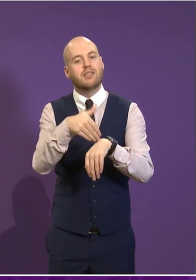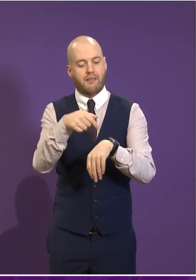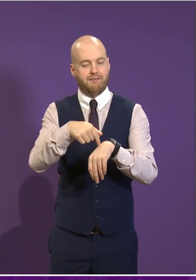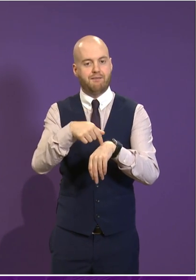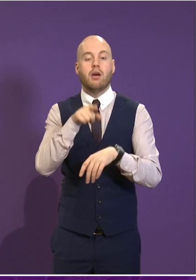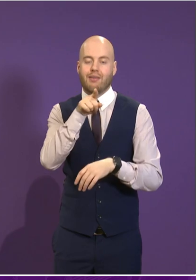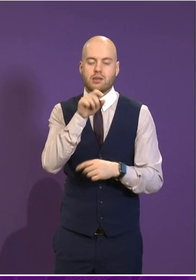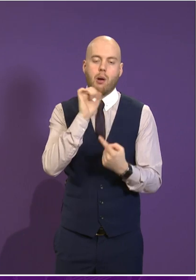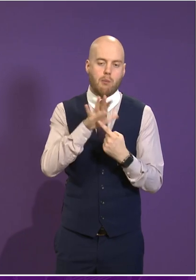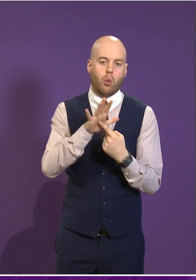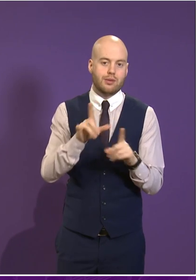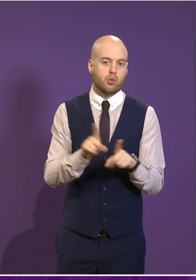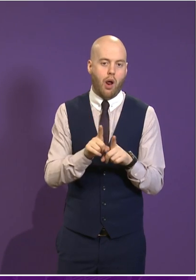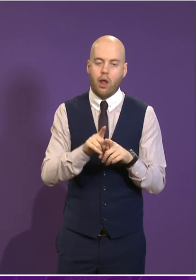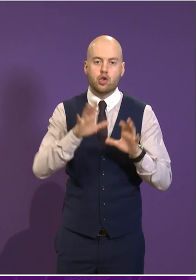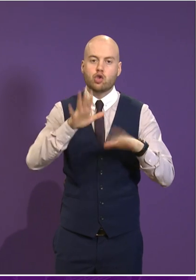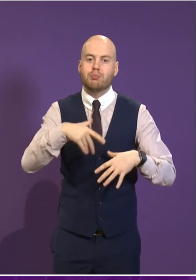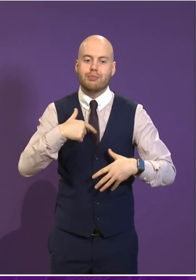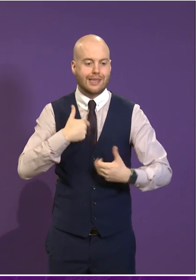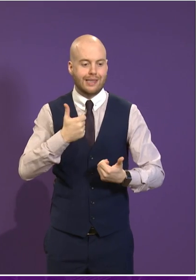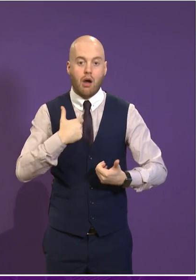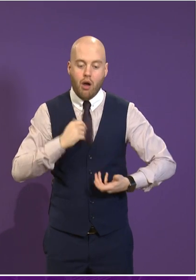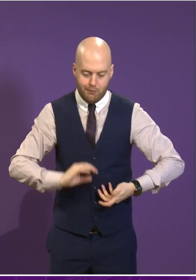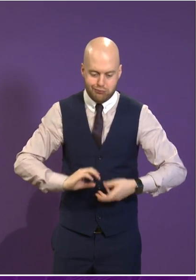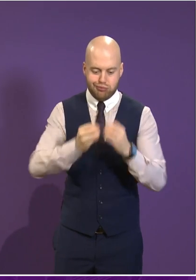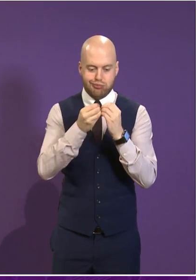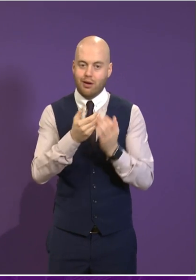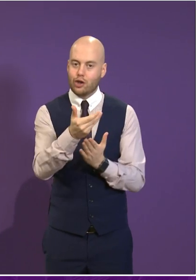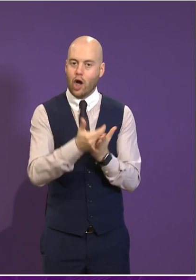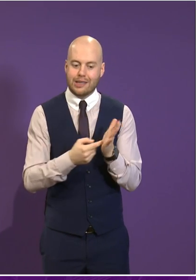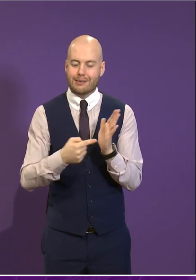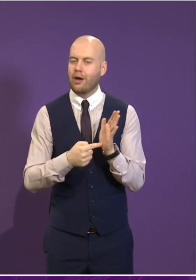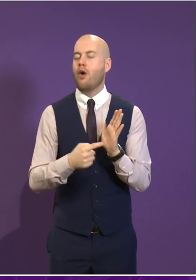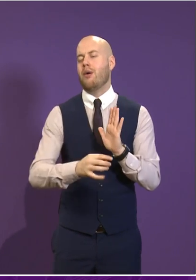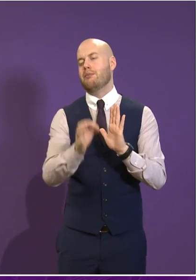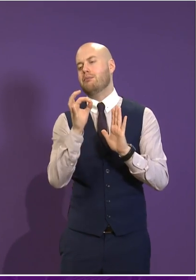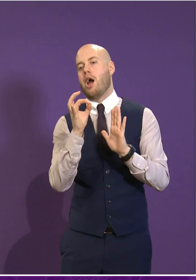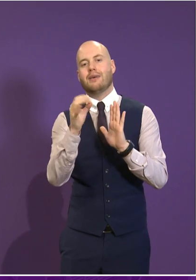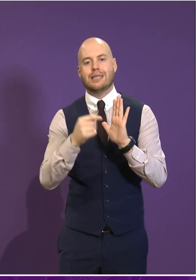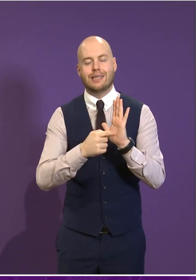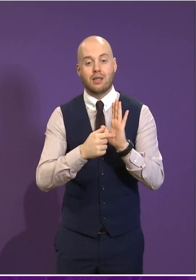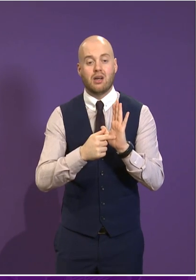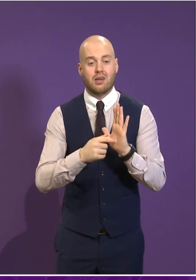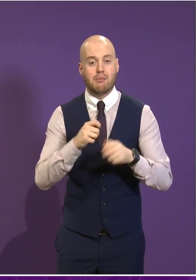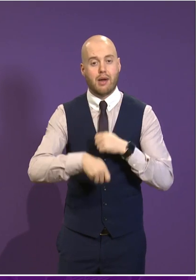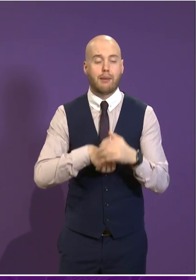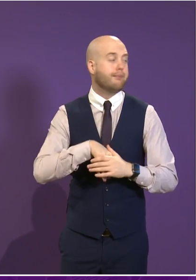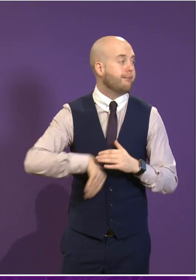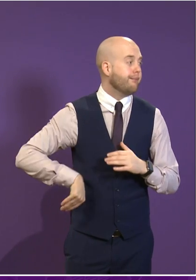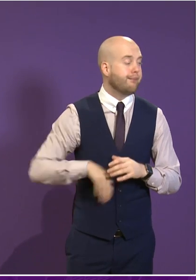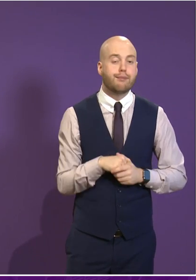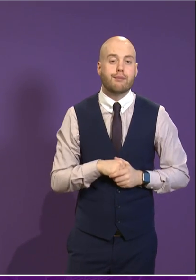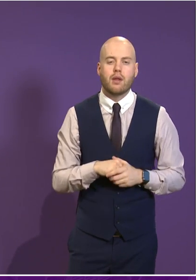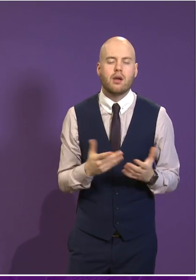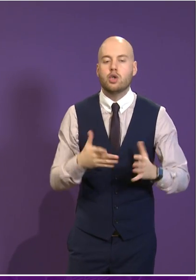They shouldn't just be a document that sits on the shelf and that we have discussions about, but that something follows from that. And the Funding